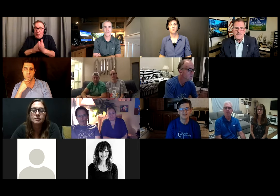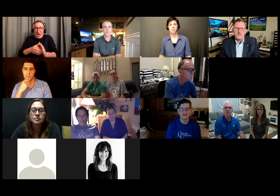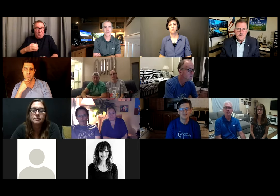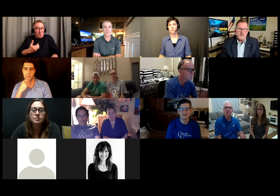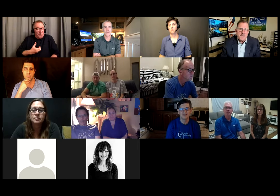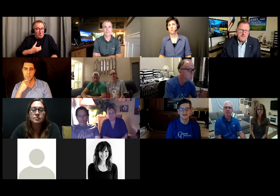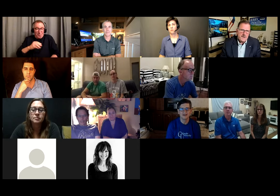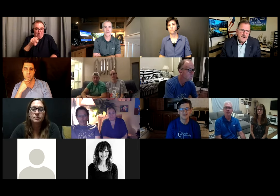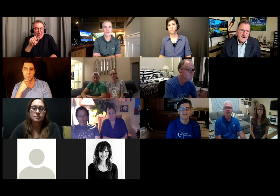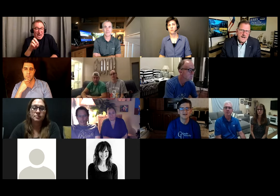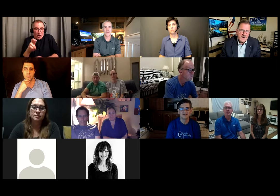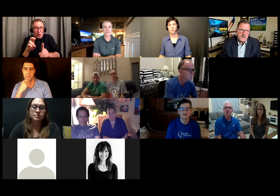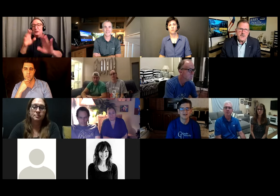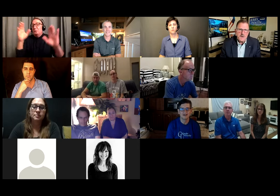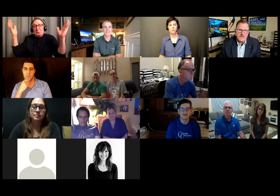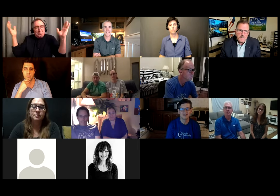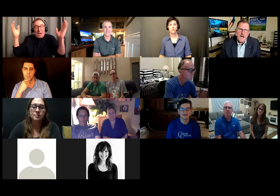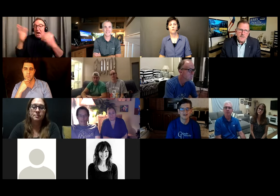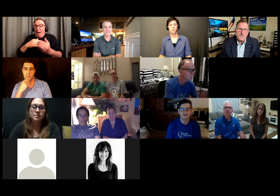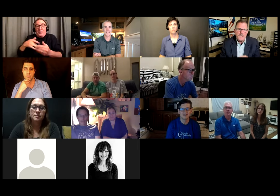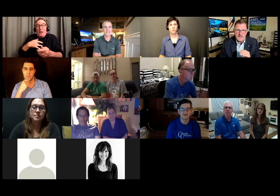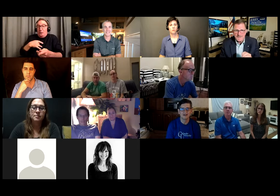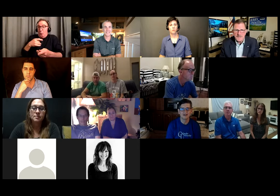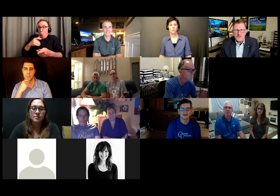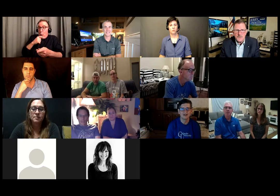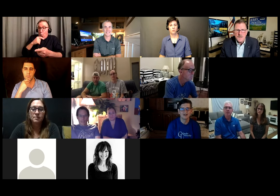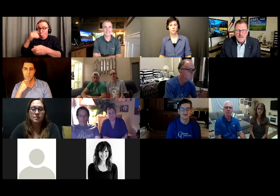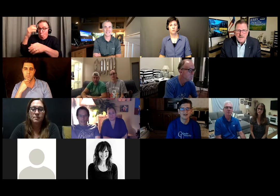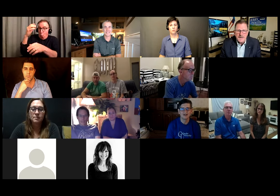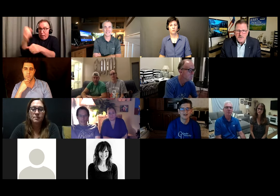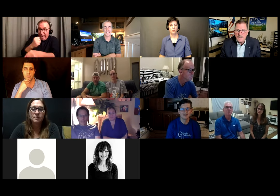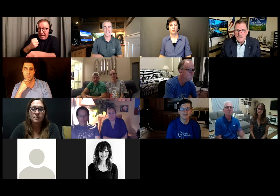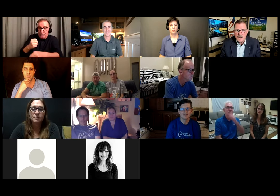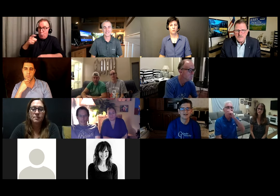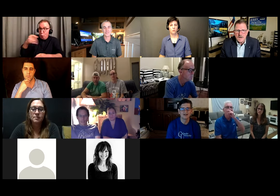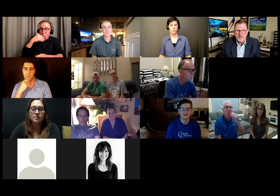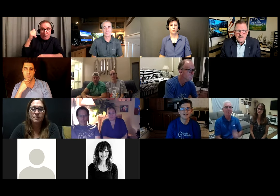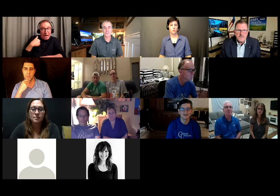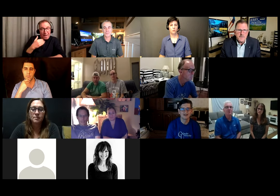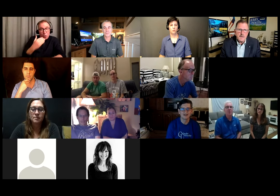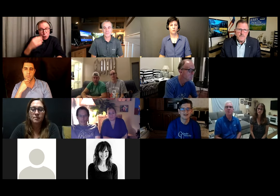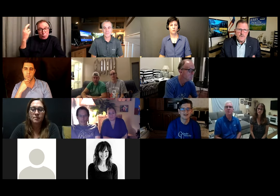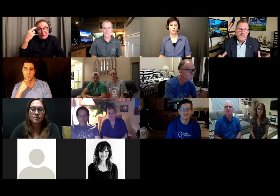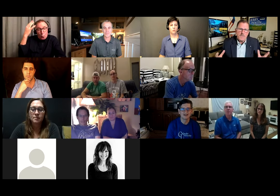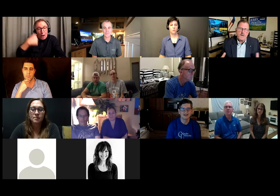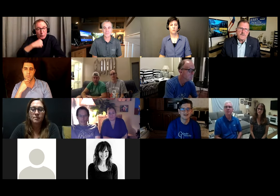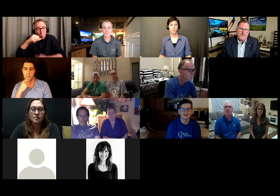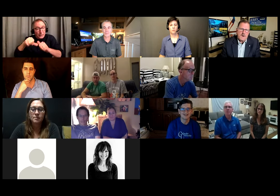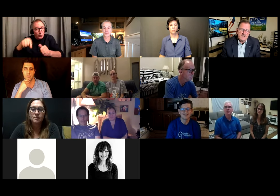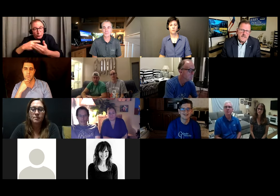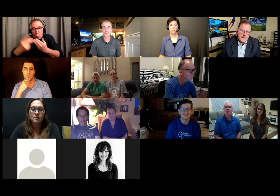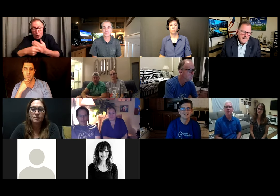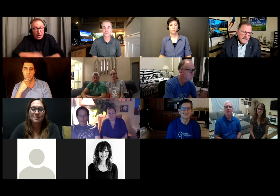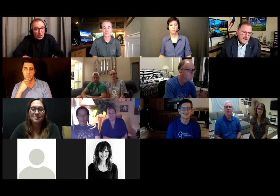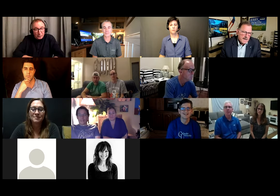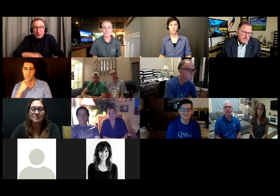on council had better have a good reason why we wouldn't continue doing this downtown, because it's become really wonderful for our